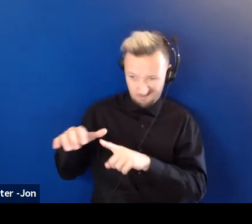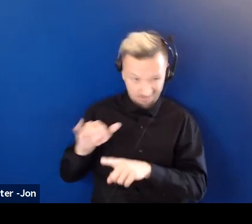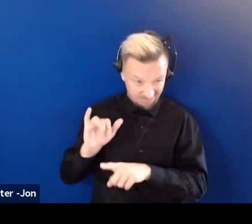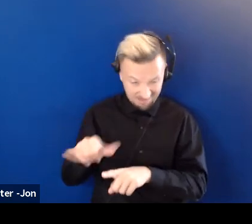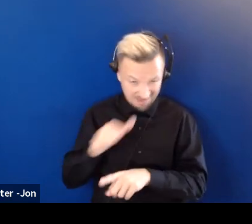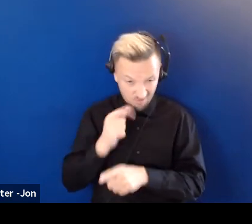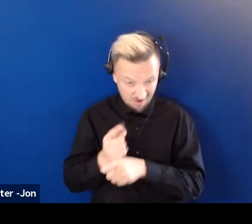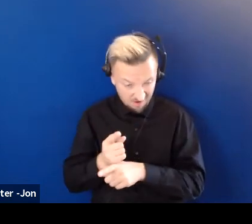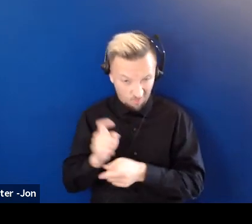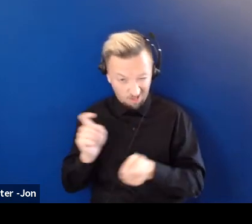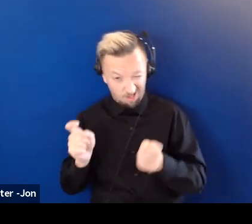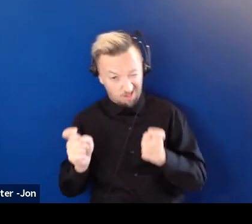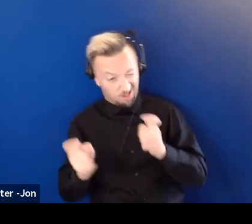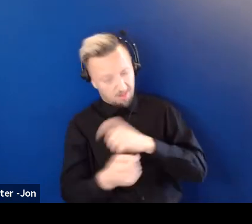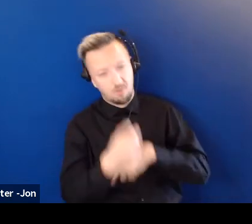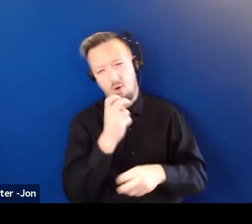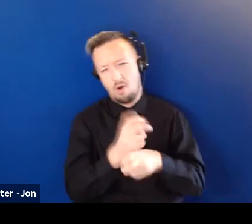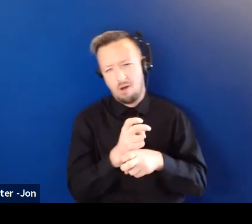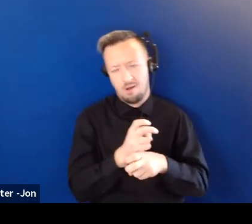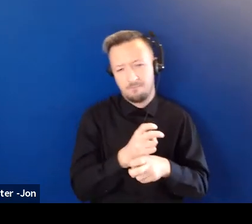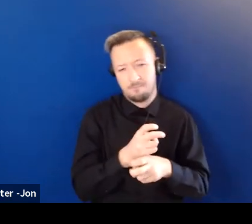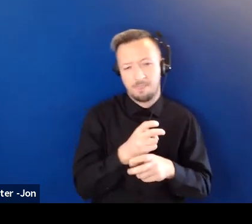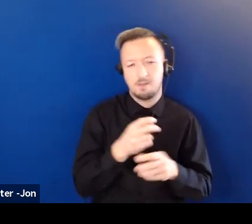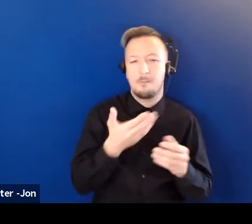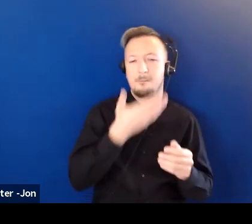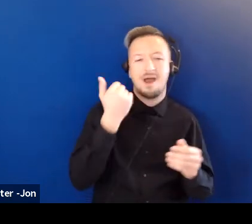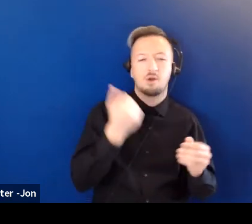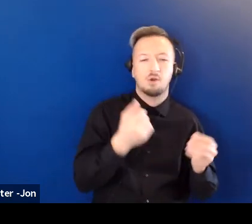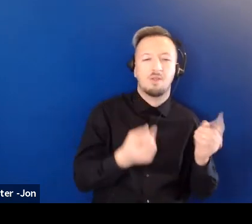and just learning how to do things in a more positive way the first time.